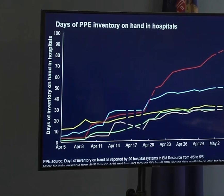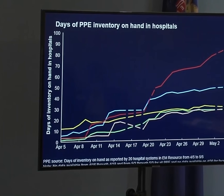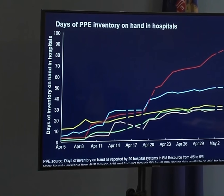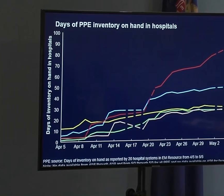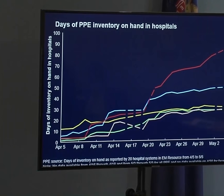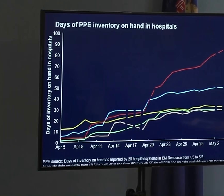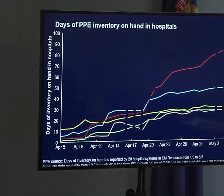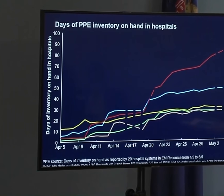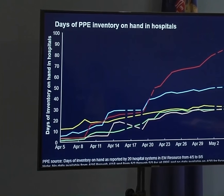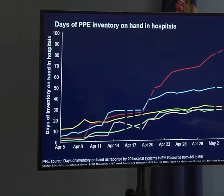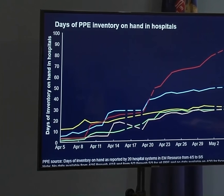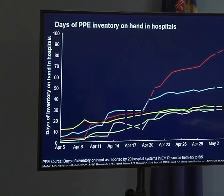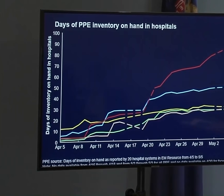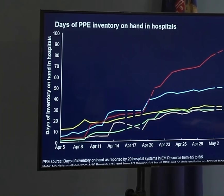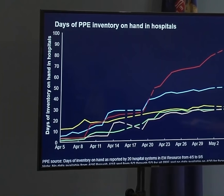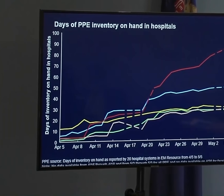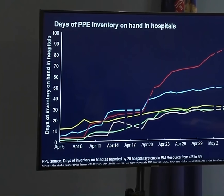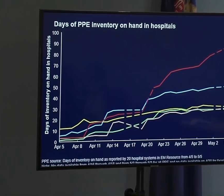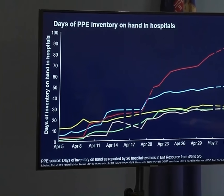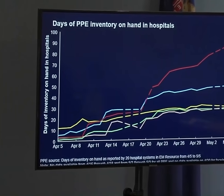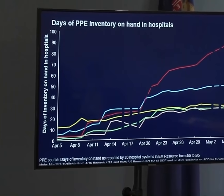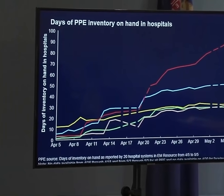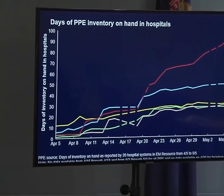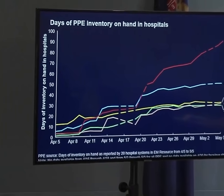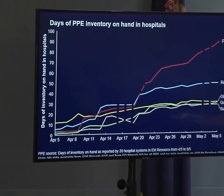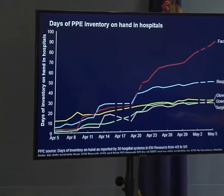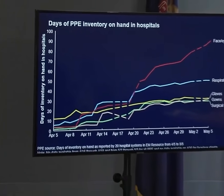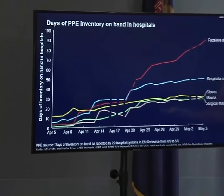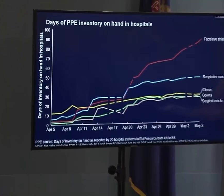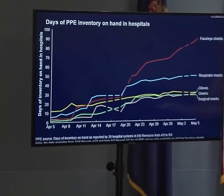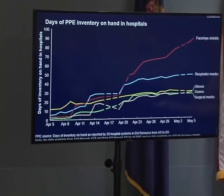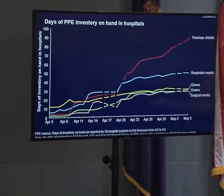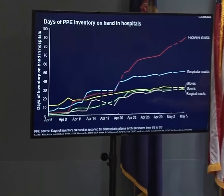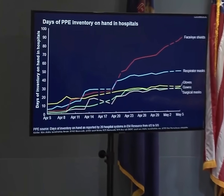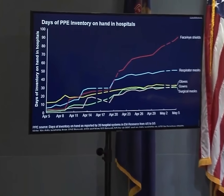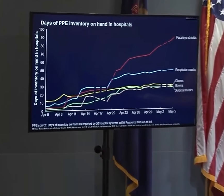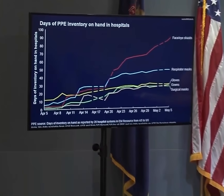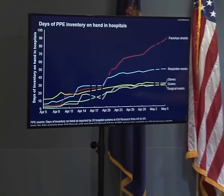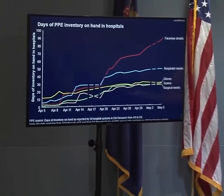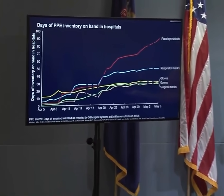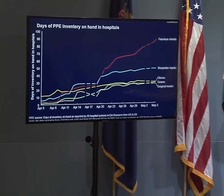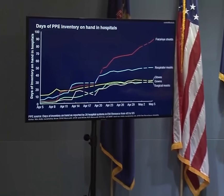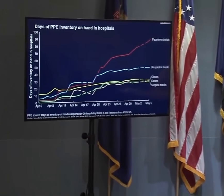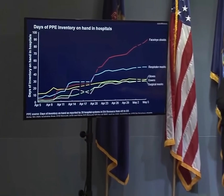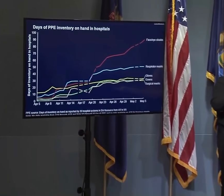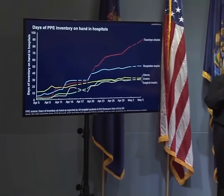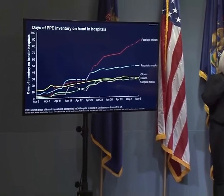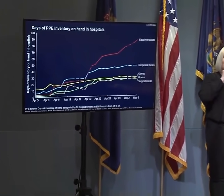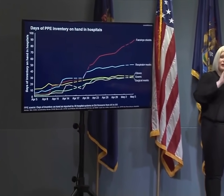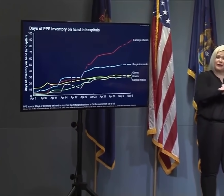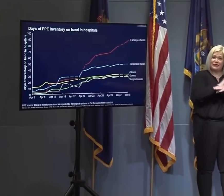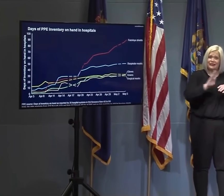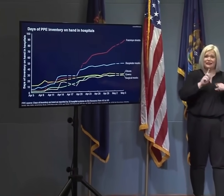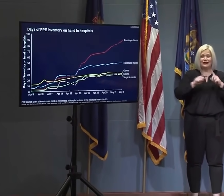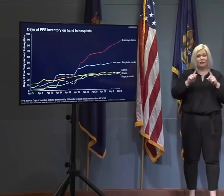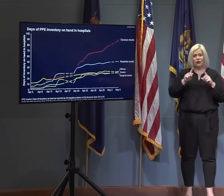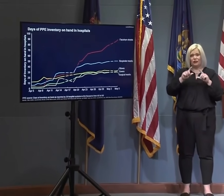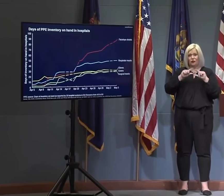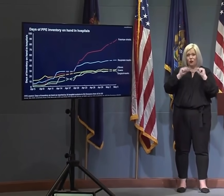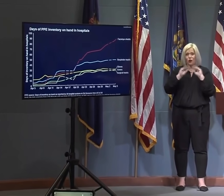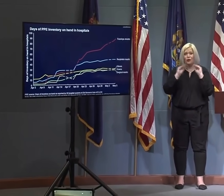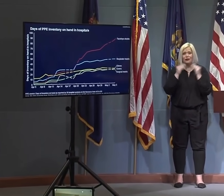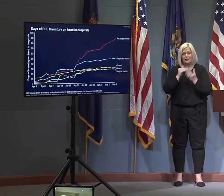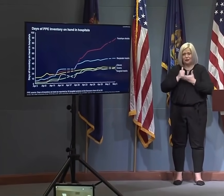in the private sector, like Ron Mills, who came from General Motors, Laura Oppel and Adam Carlson from the Michigan Health and Hospital